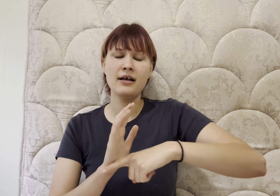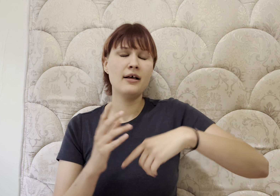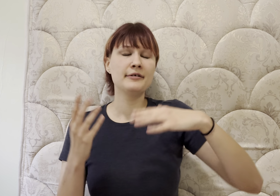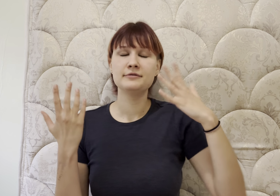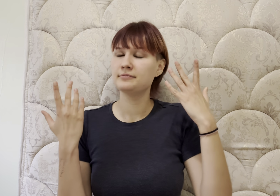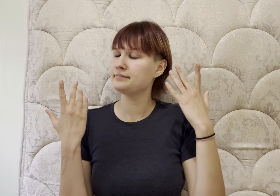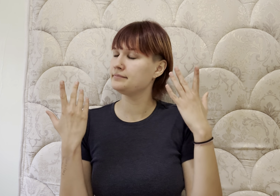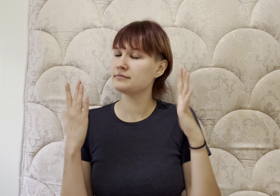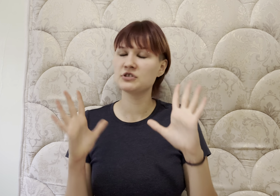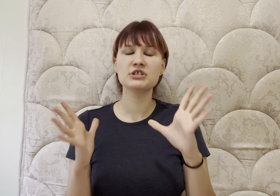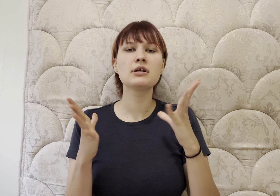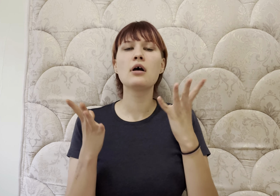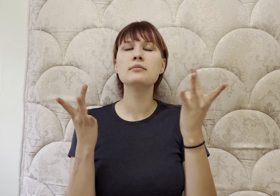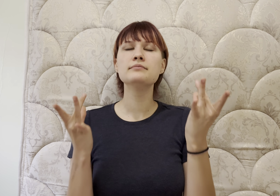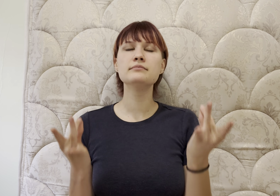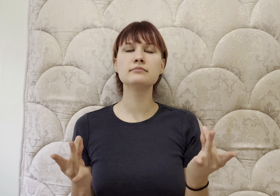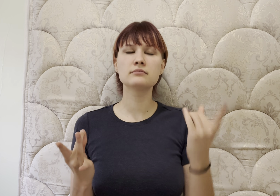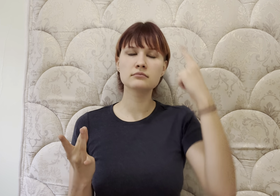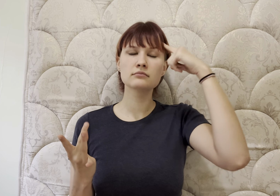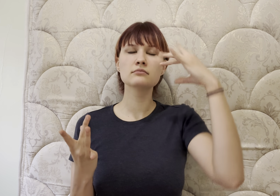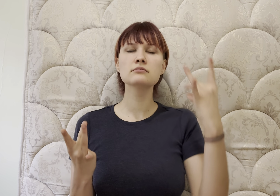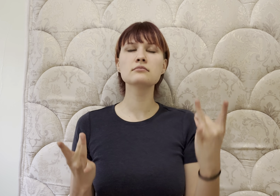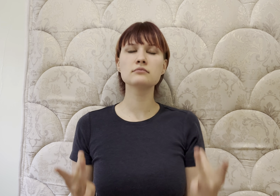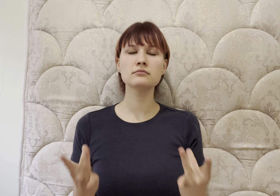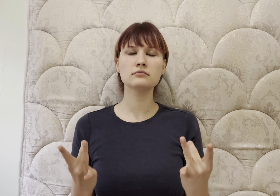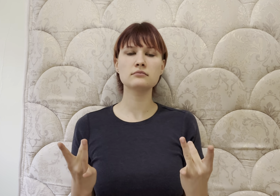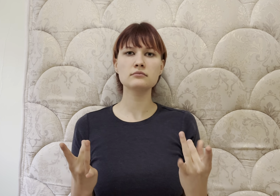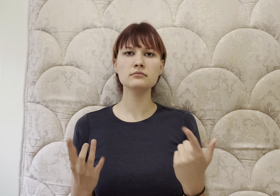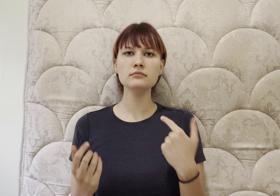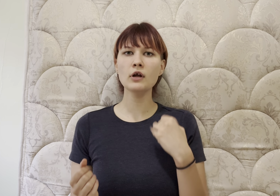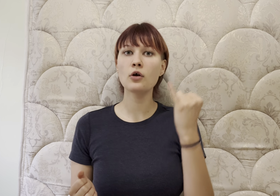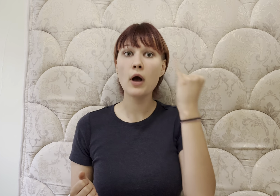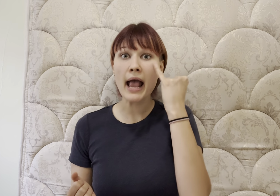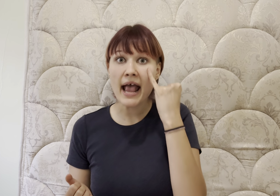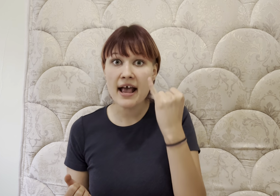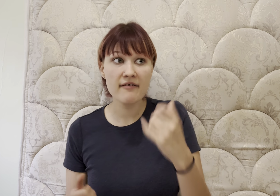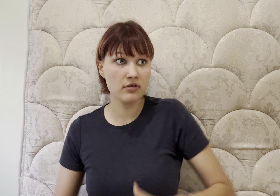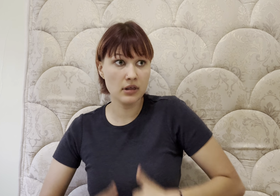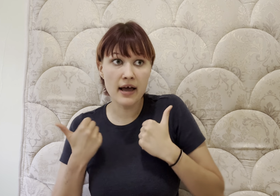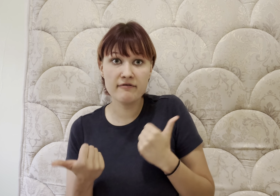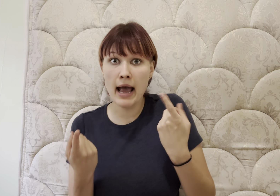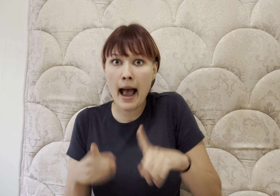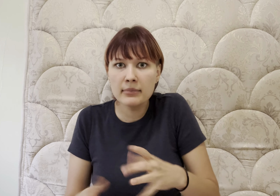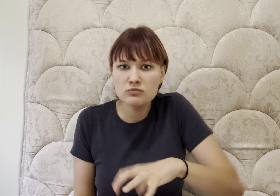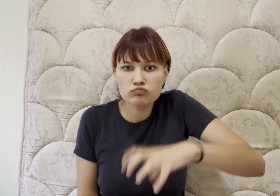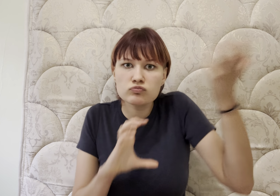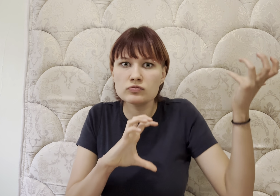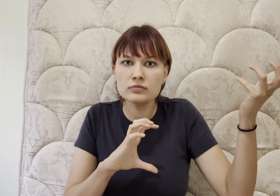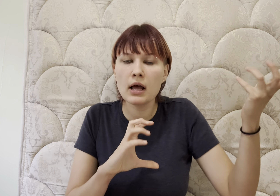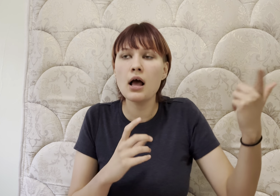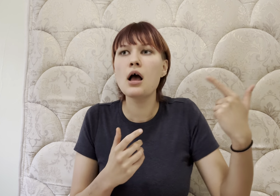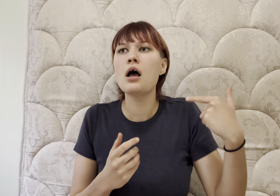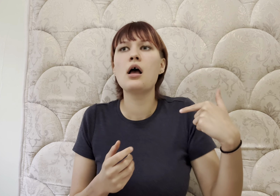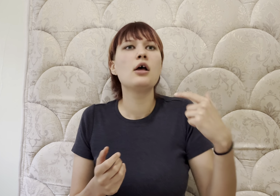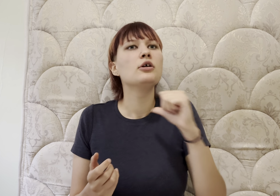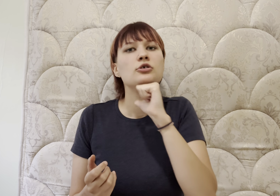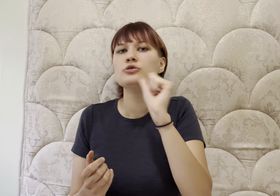off the handle completely each time I don't get what I want. DBT also helps people manage their relationships